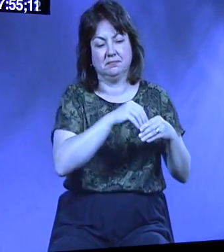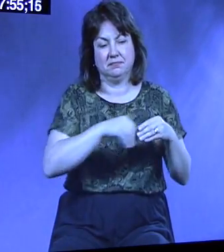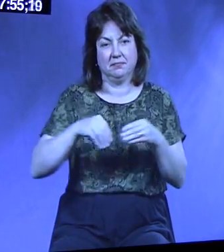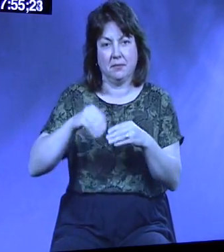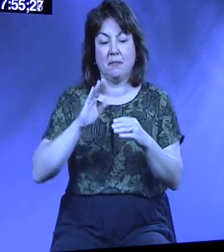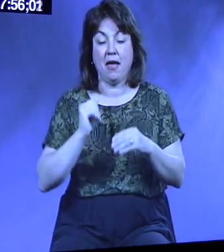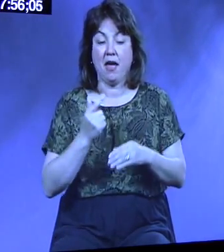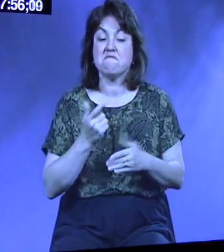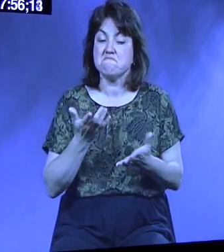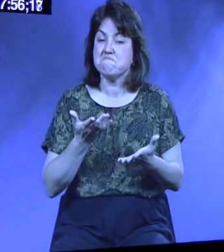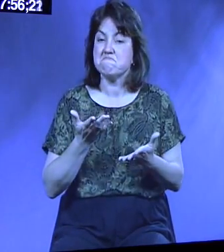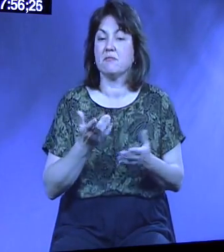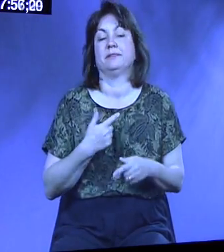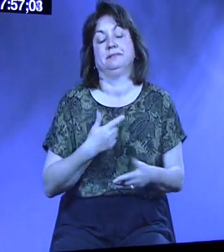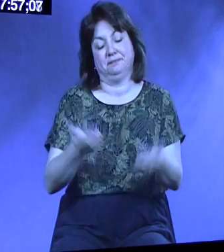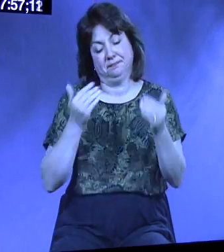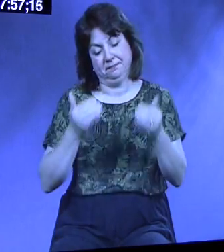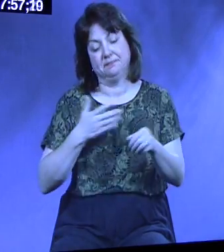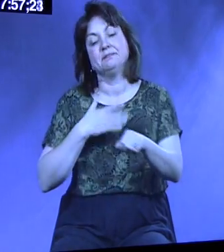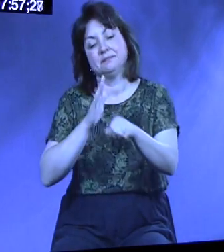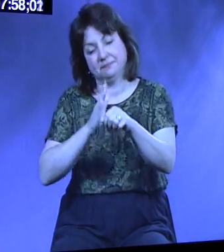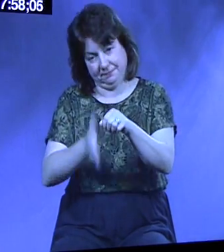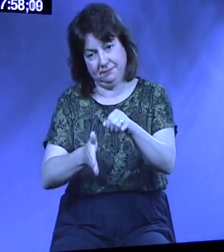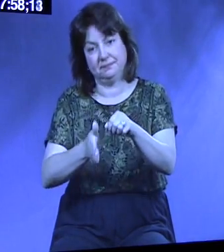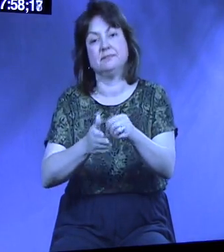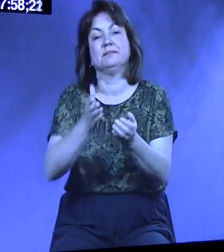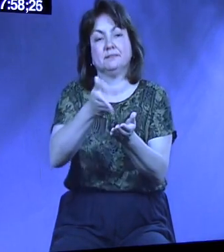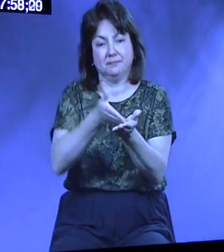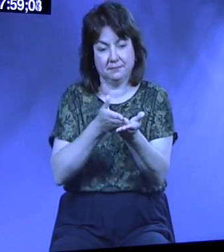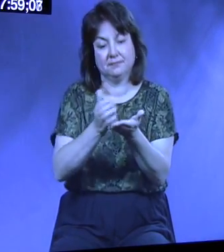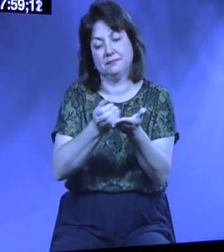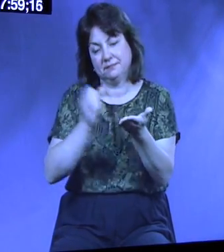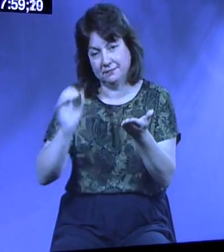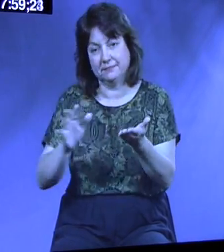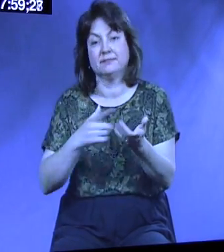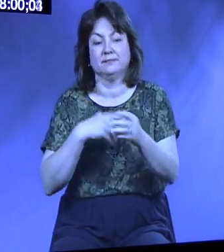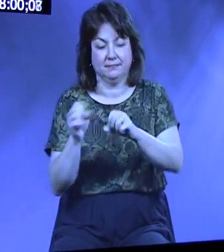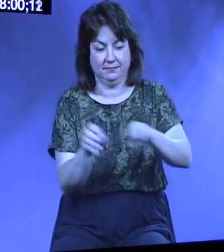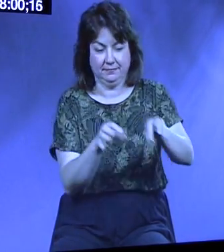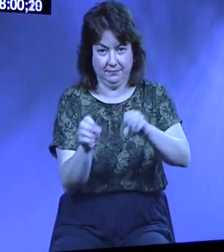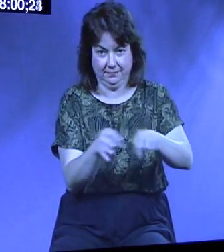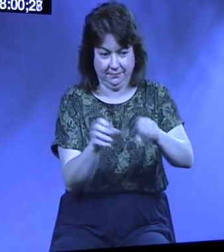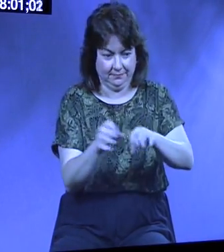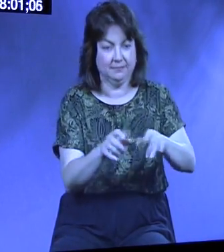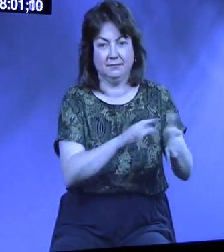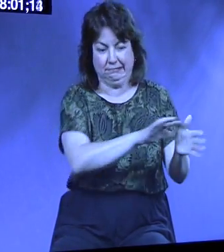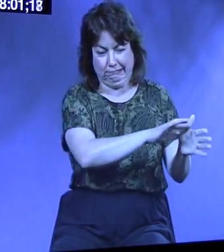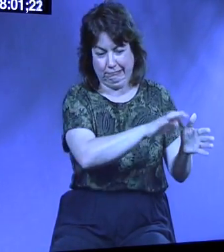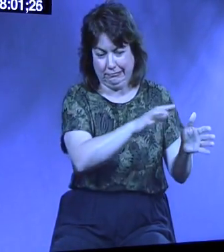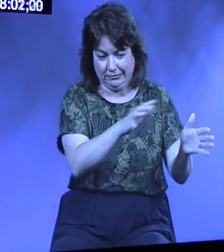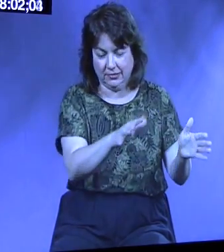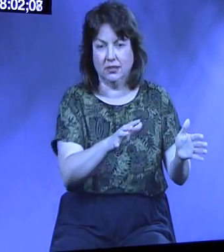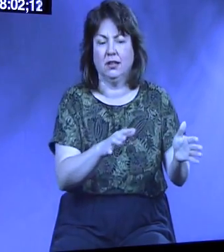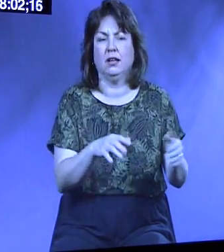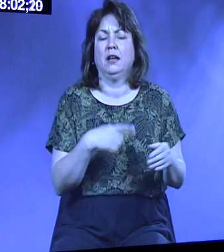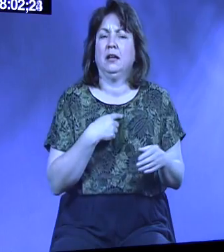So I went to work cutting them in half and taking off the stems and the seeds, and had a